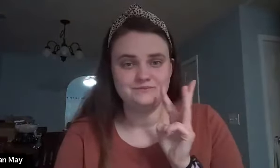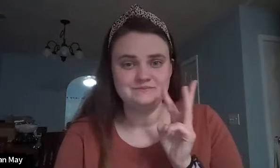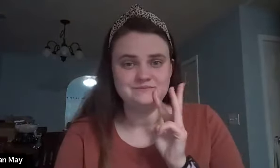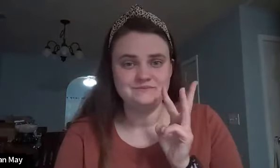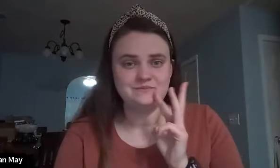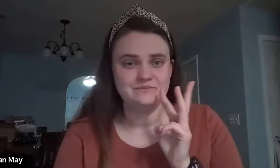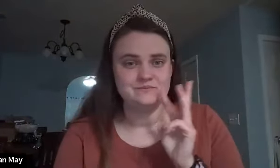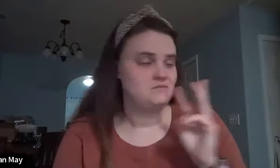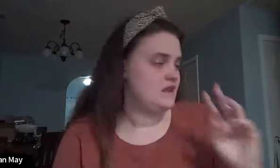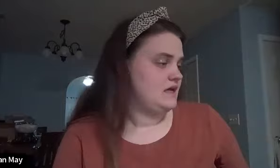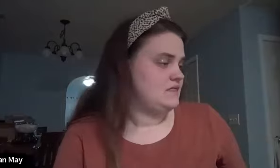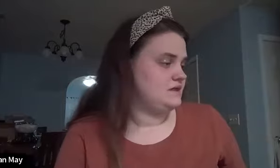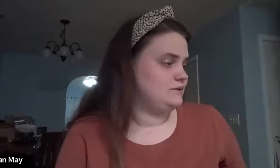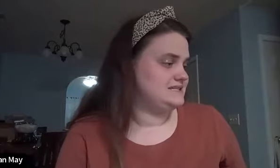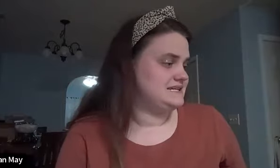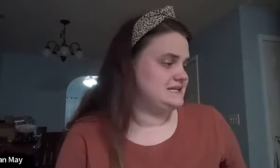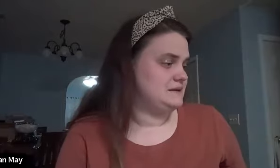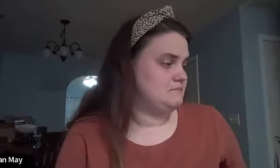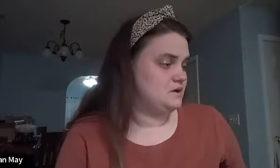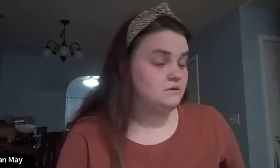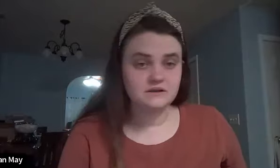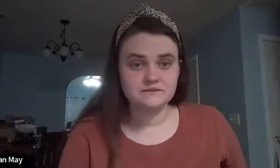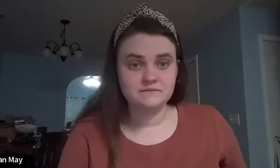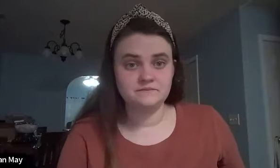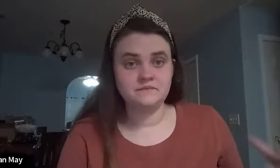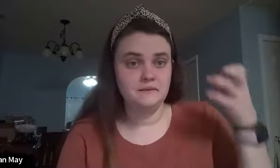And then we did milk.